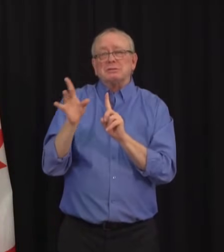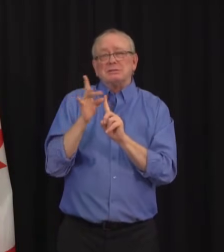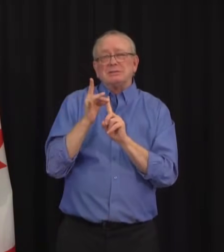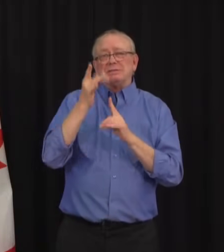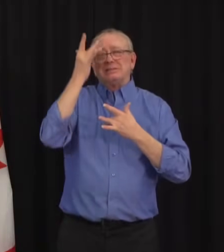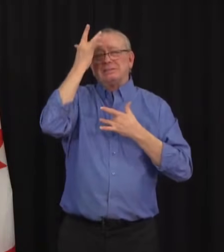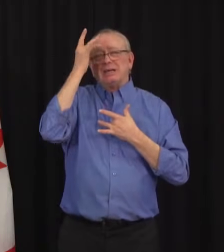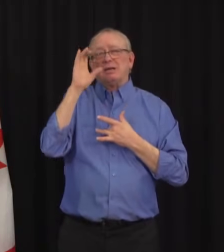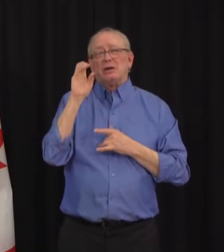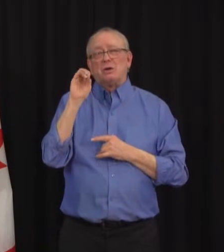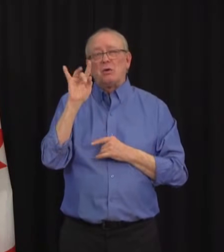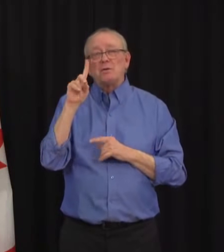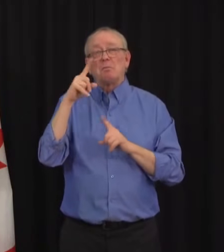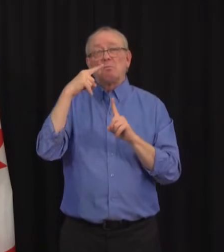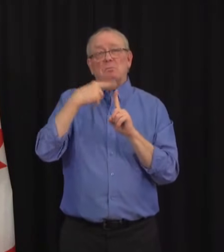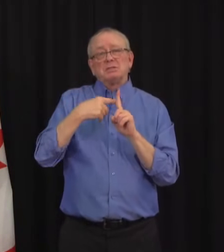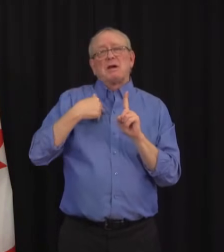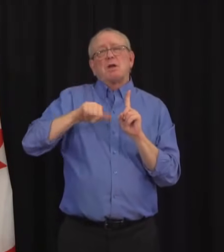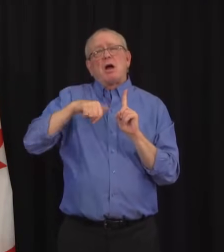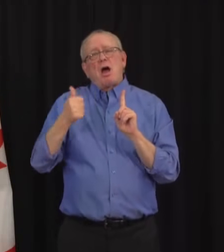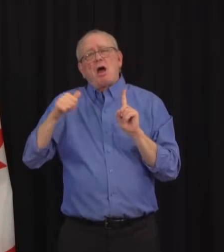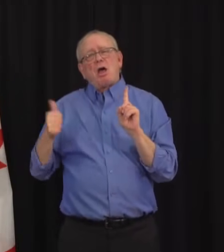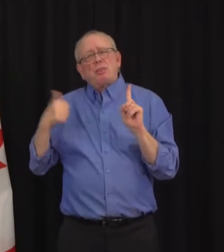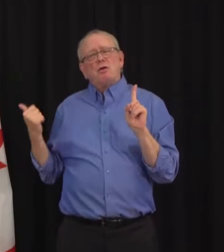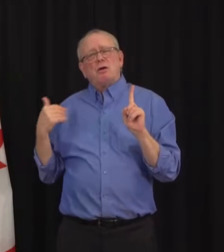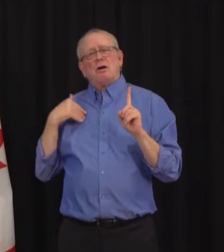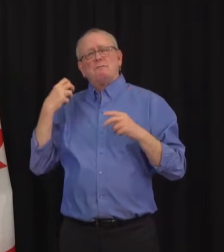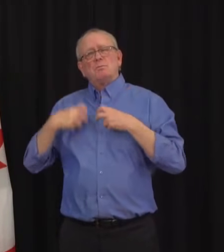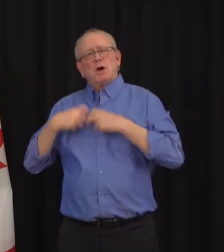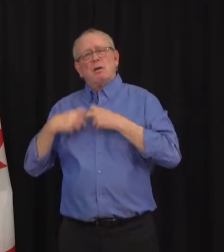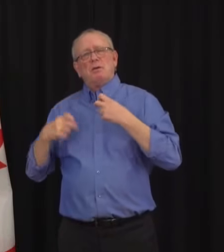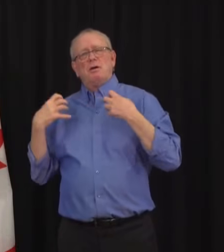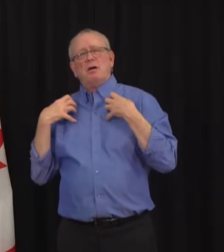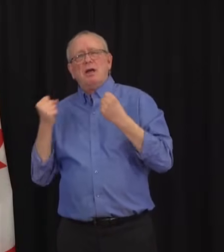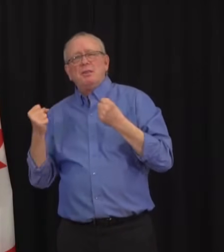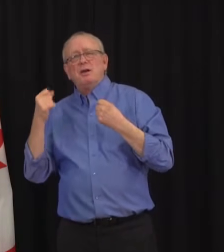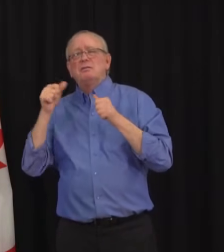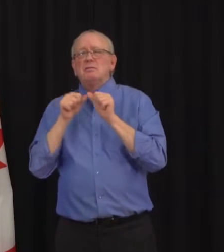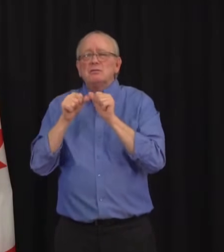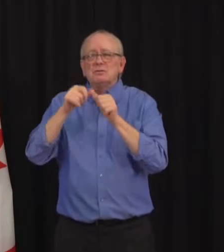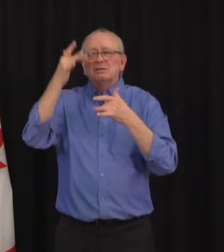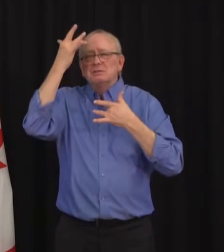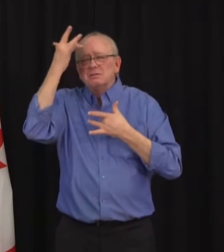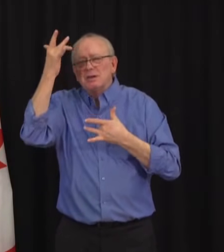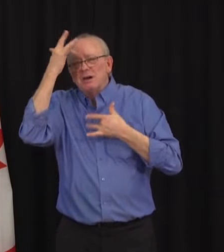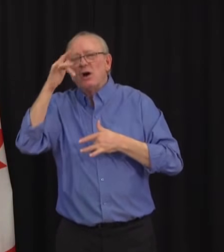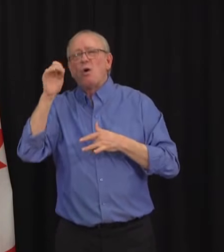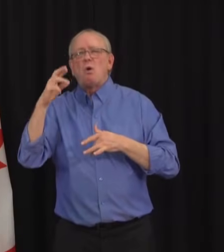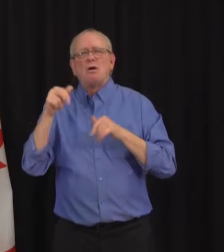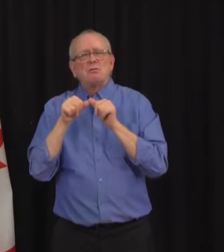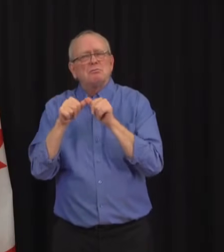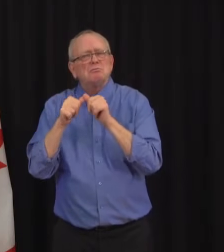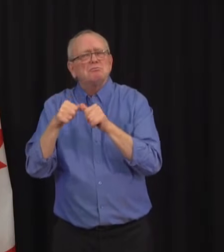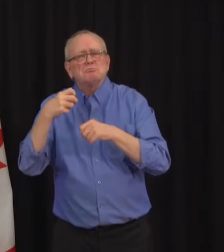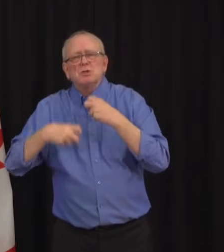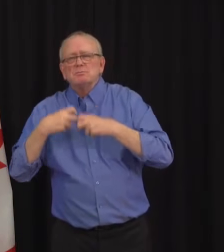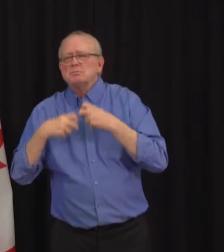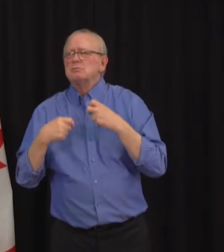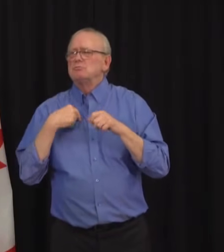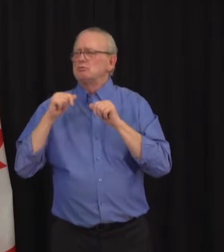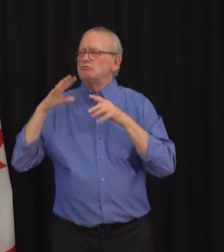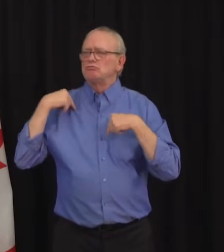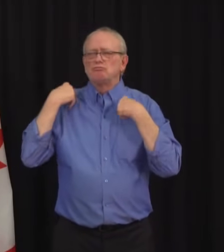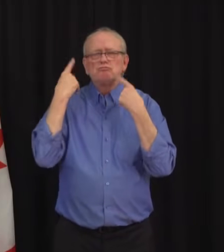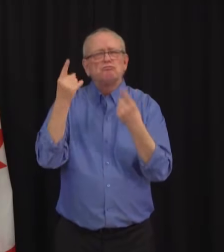So that chronic condition information has always been present. It's been a part of the dashboard since we began publishing it in the spring.